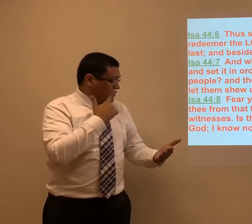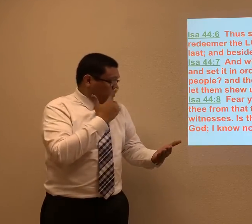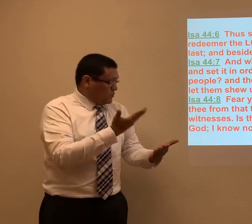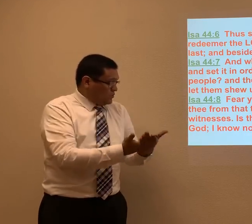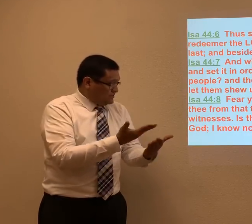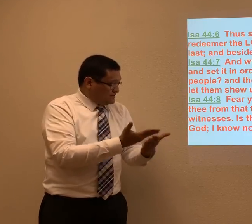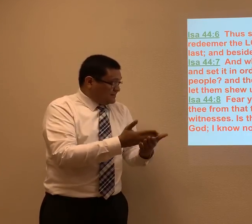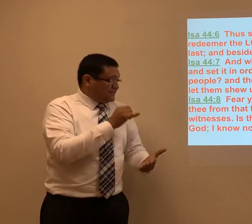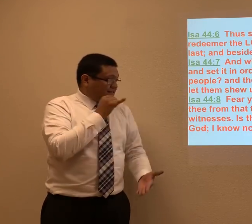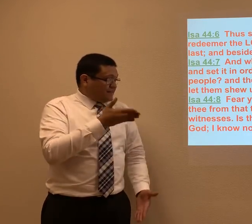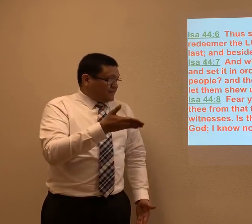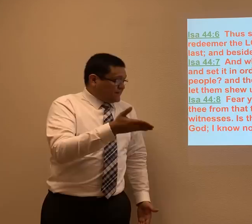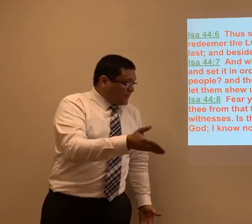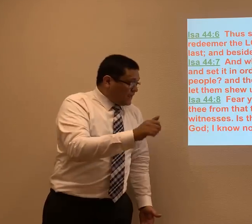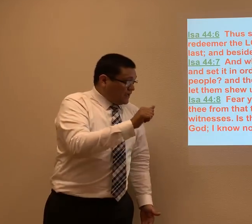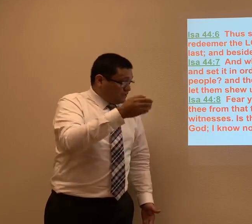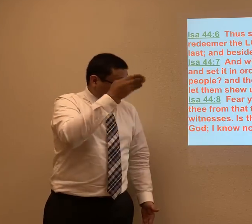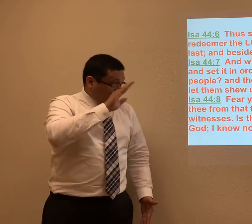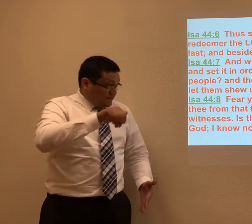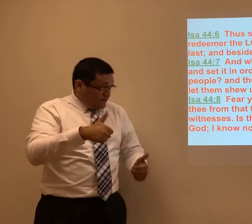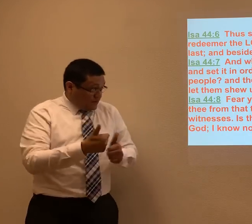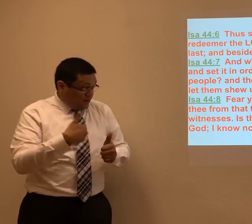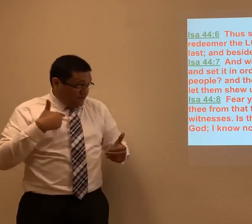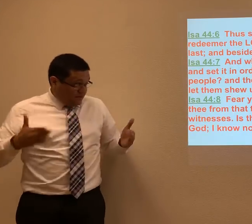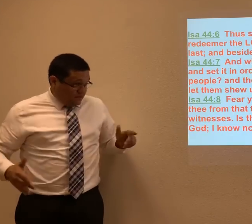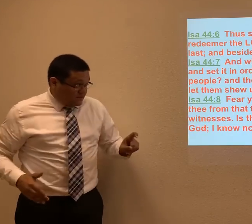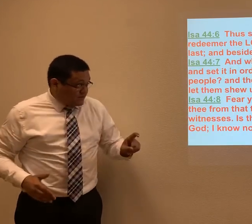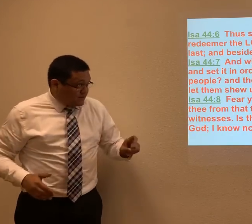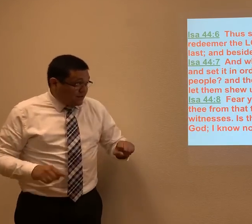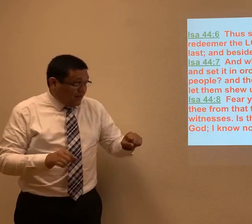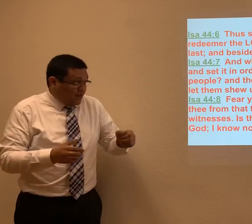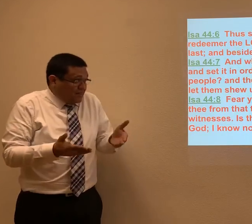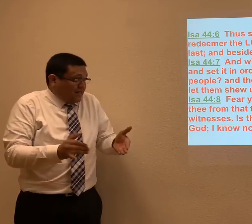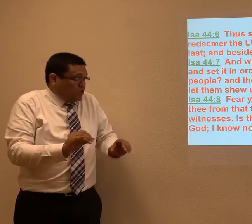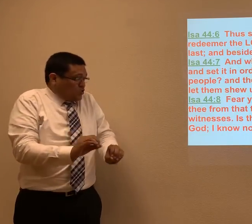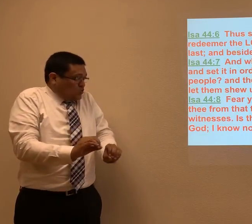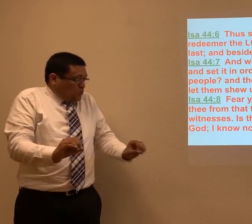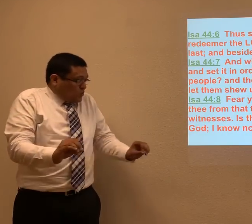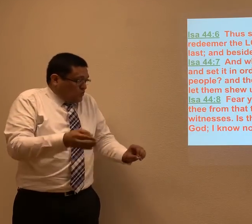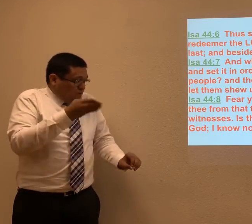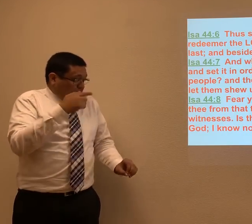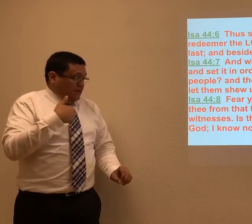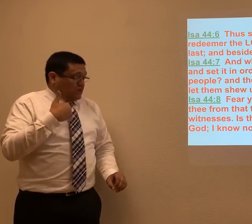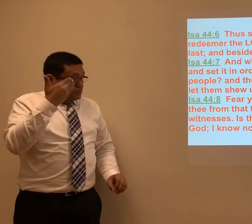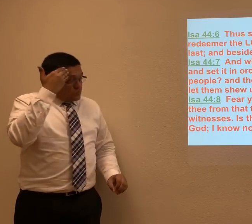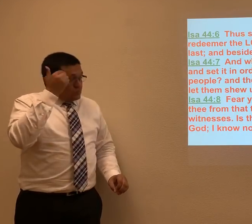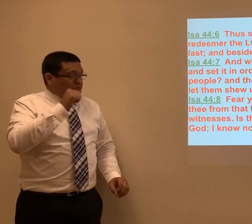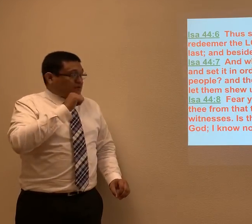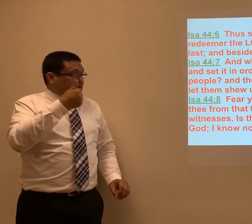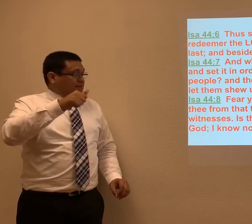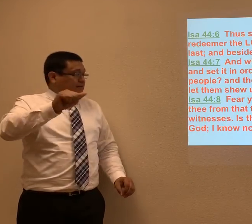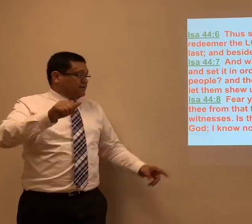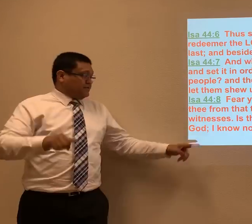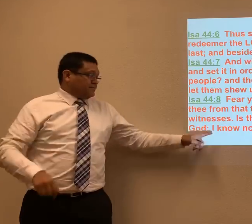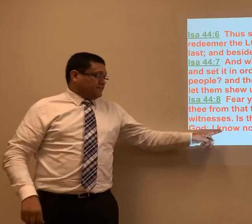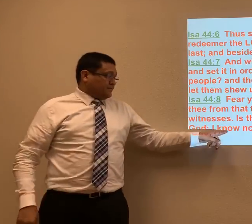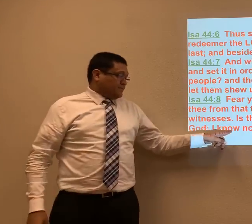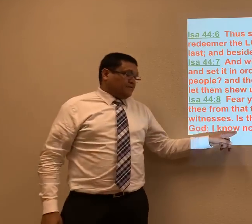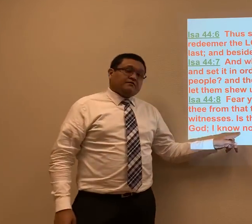have declared it, ye are my witnesses. Is there a God beside me? Yea, there is no God. I know